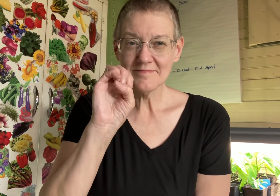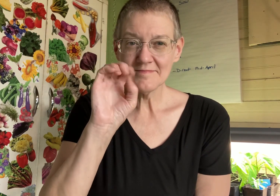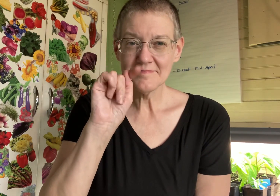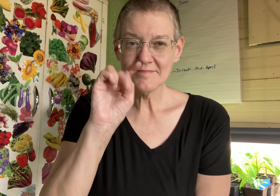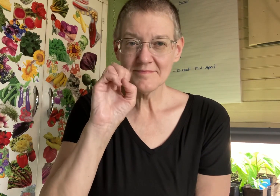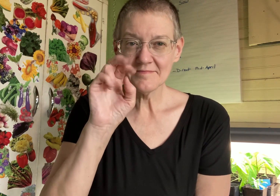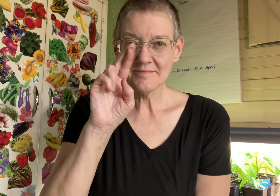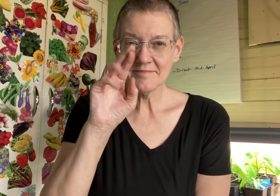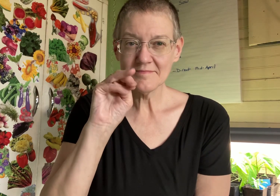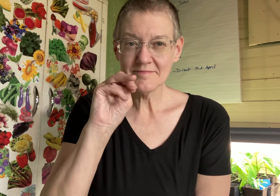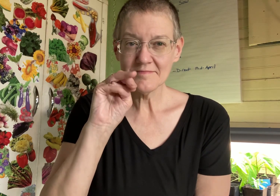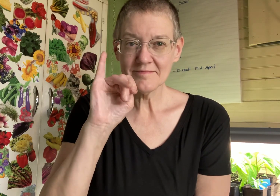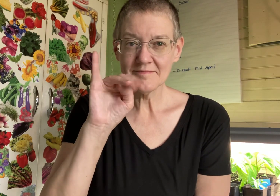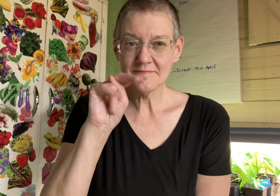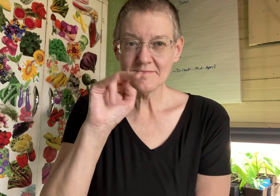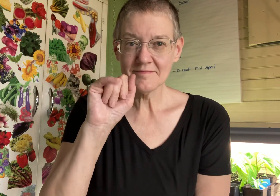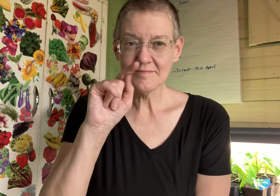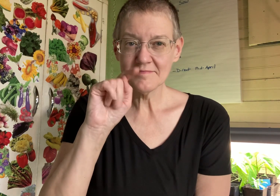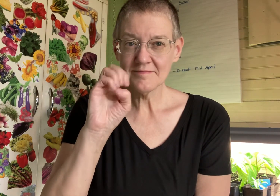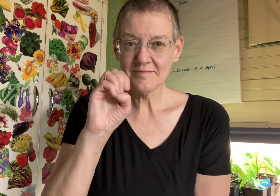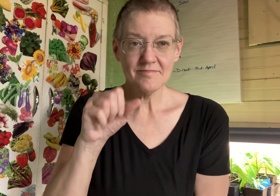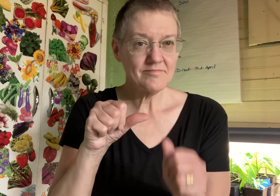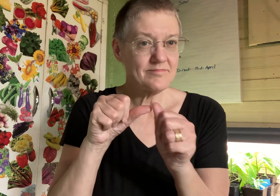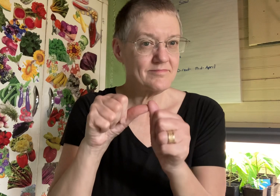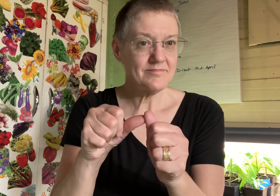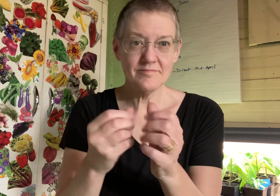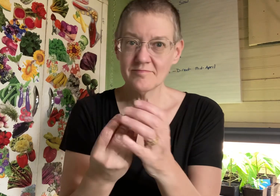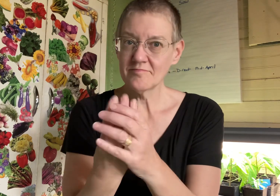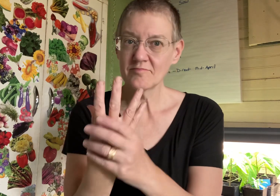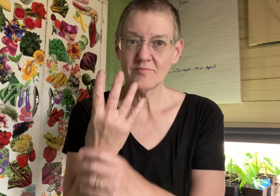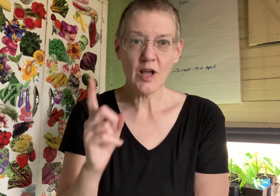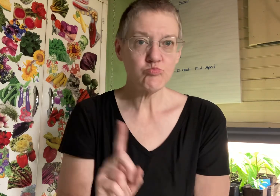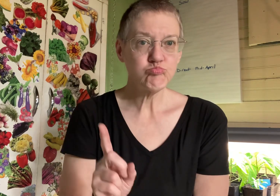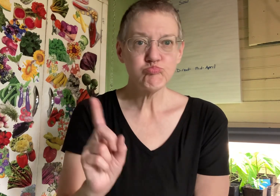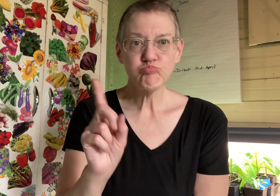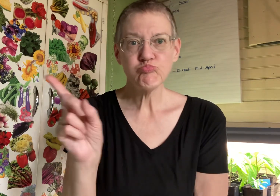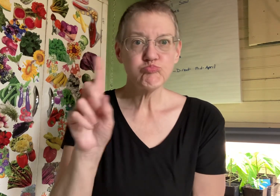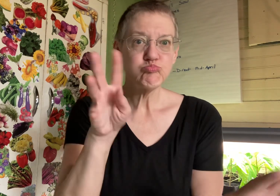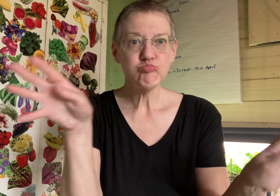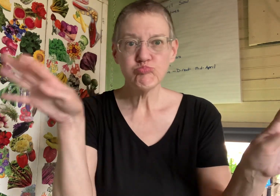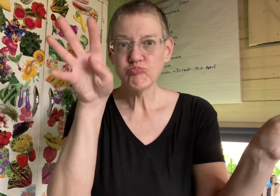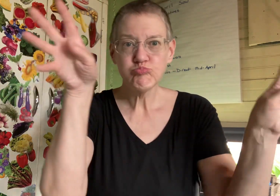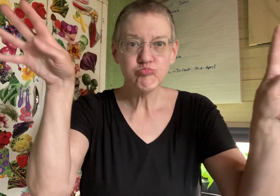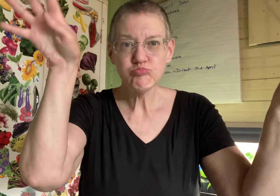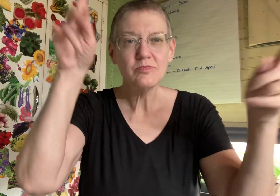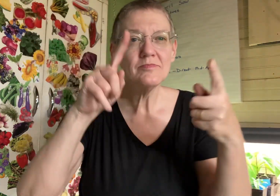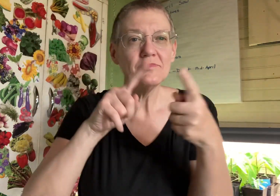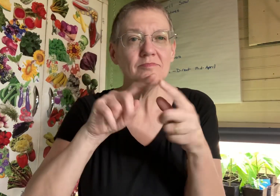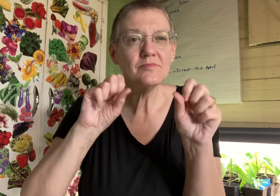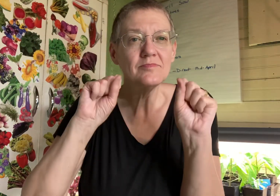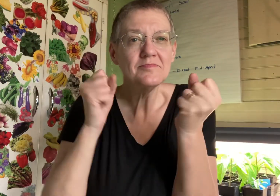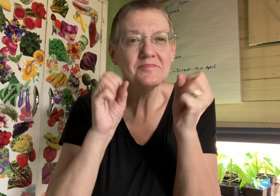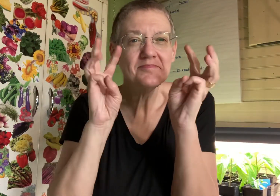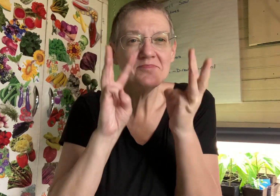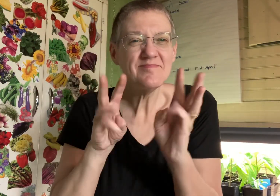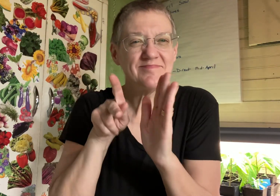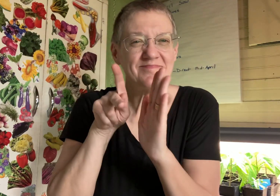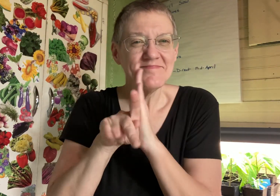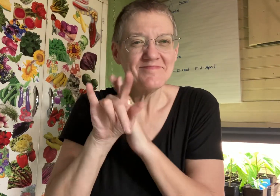opposite of an indeterminate. Those type of tomato plants just keep growing and vining up until